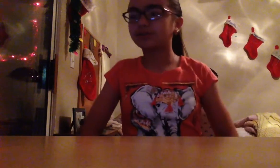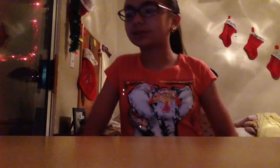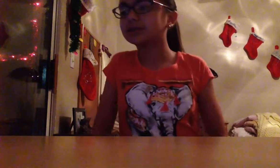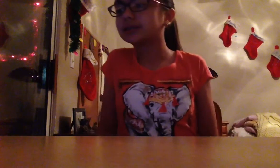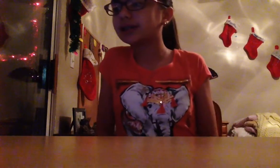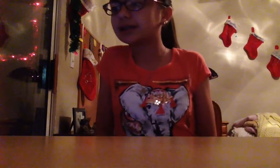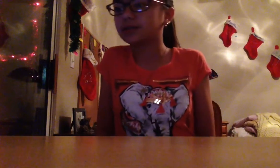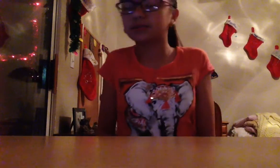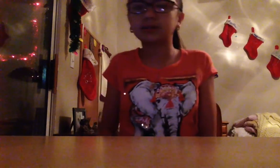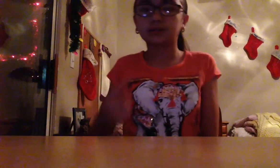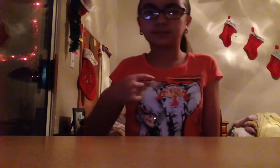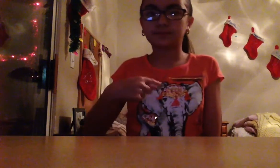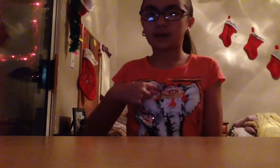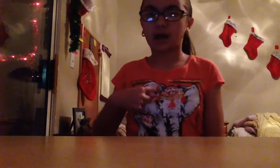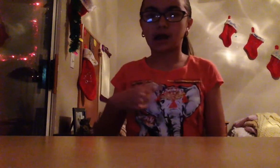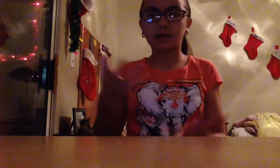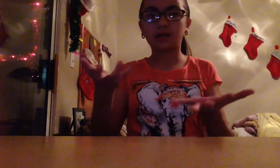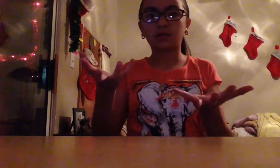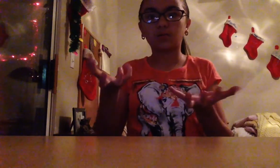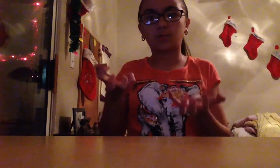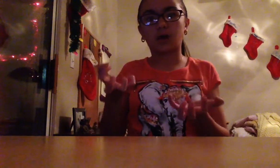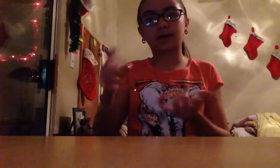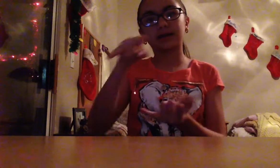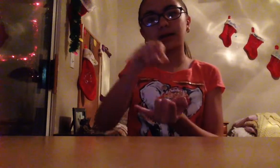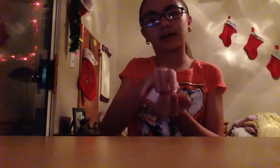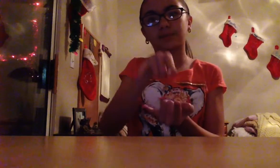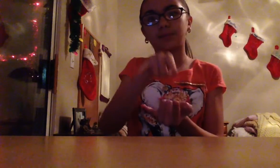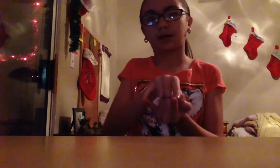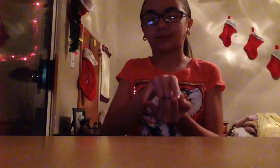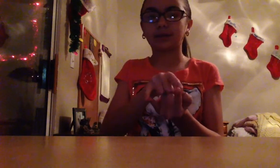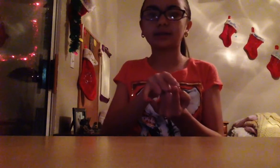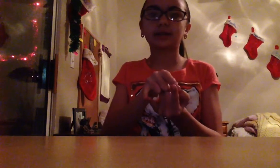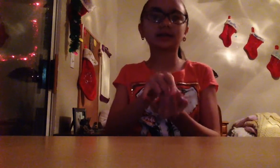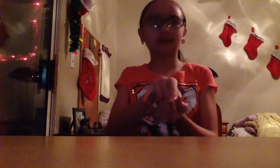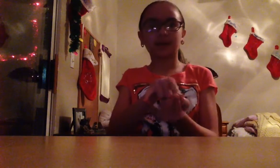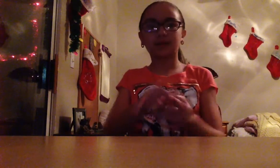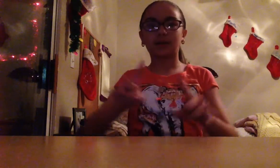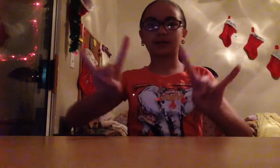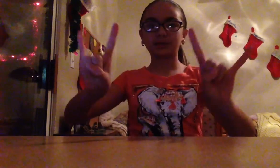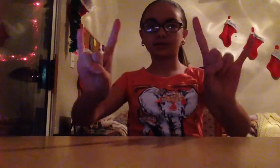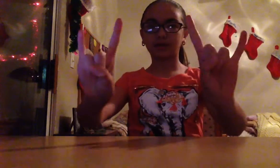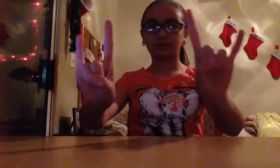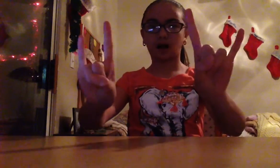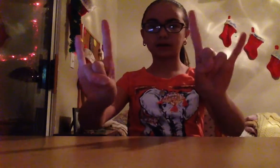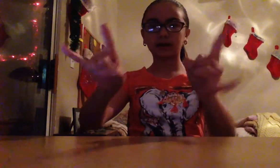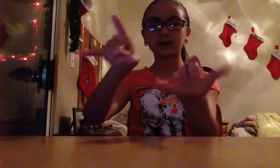So first it goes, I want a hippopotamus. And to sign hippopotamus you make rock signs